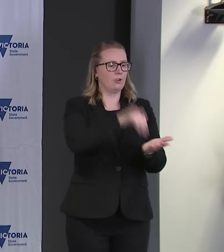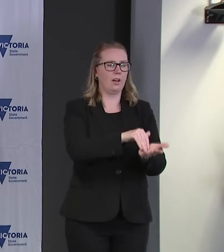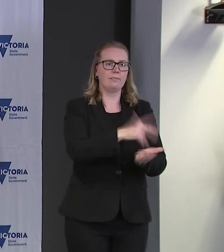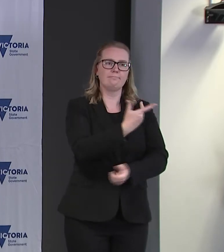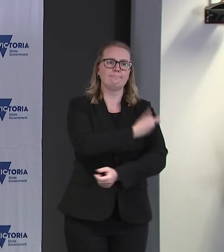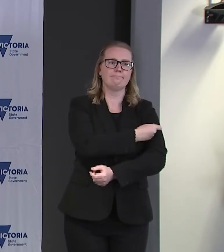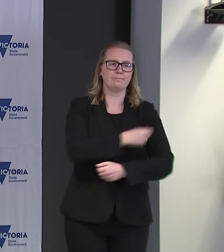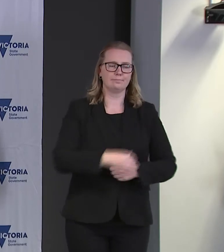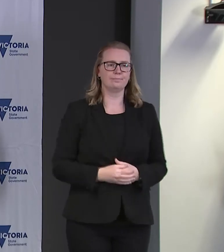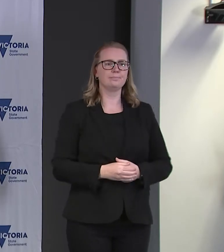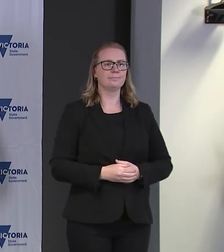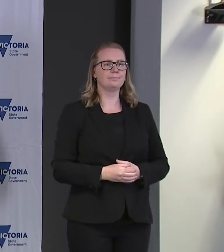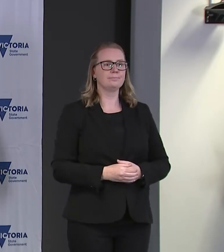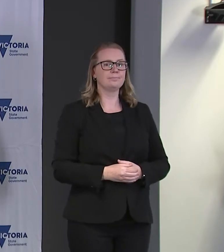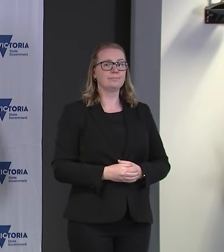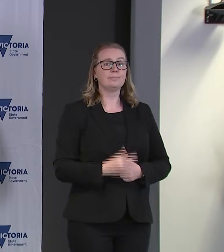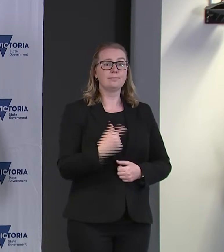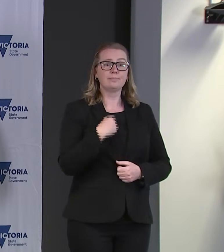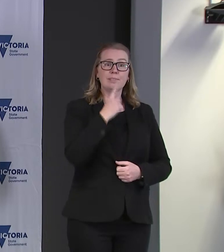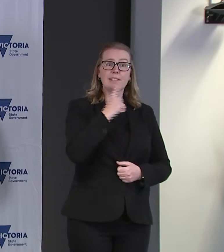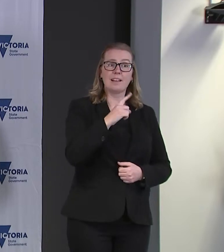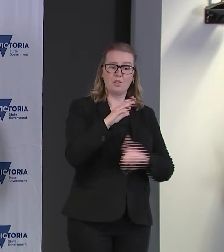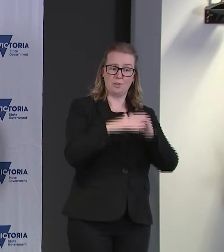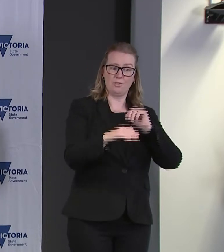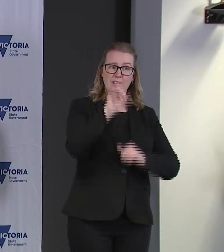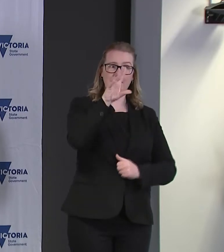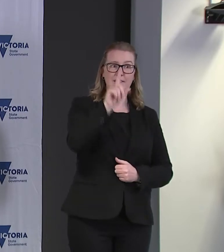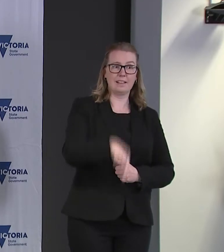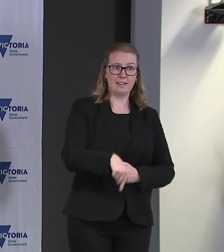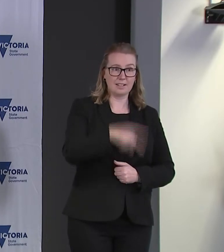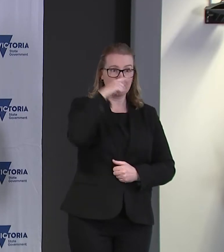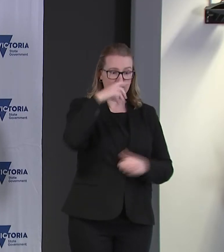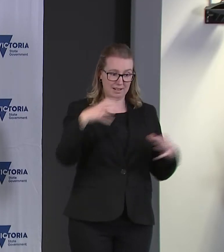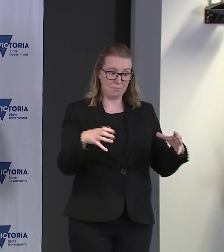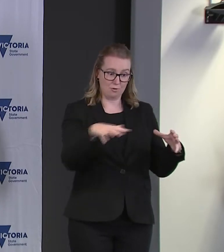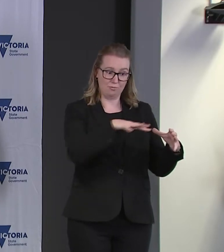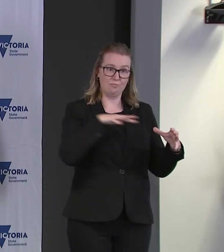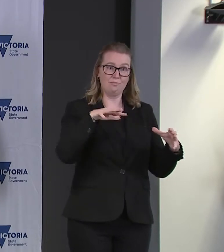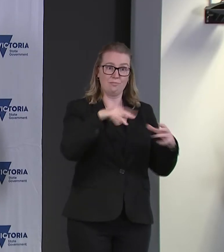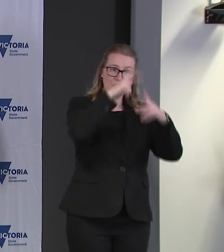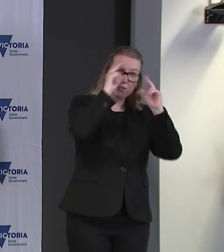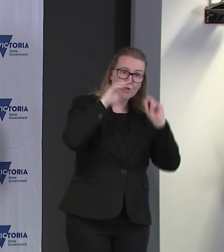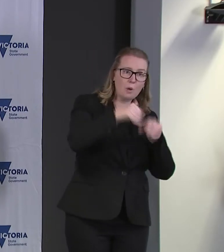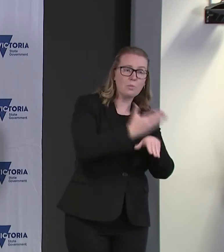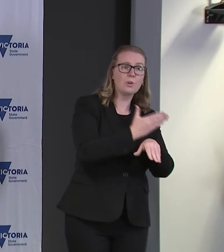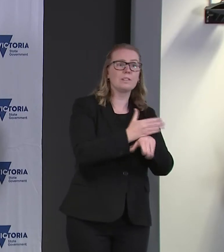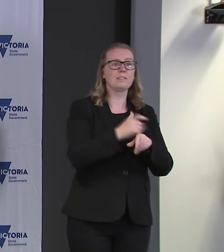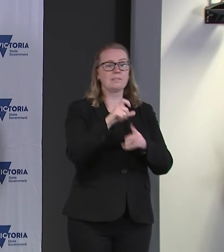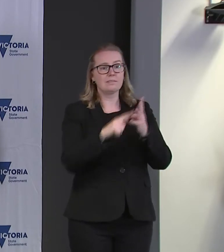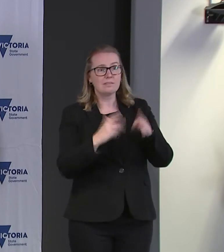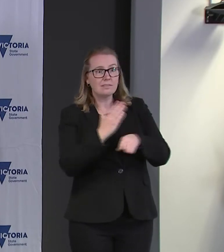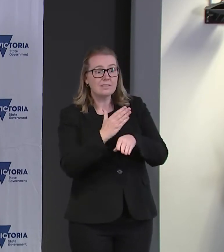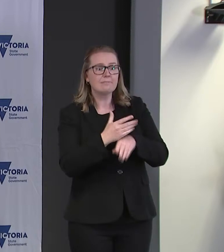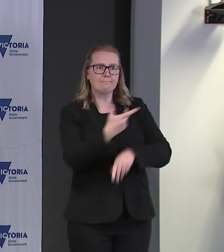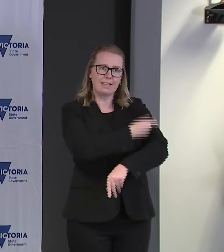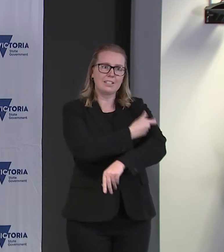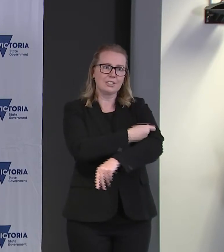advise that over 10,000 people in this group have been vaccinated to date during the blitz.